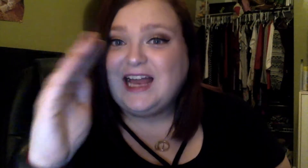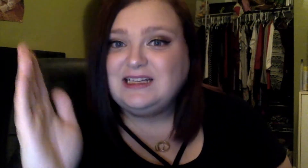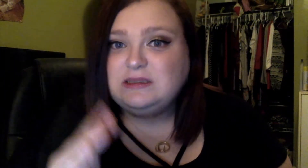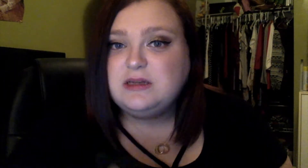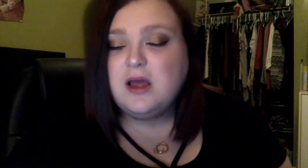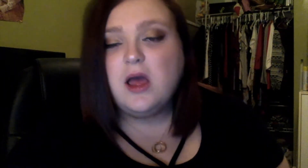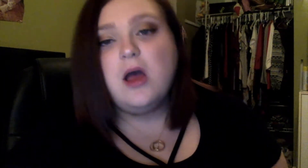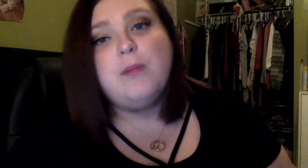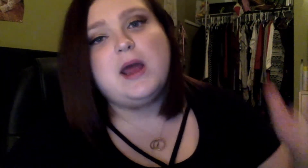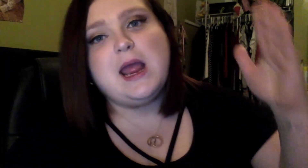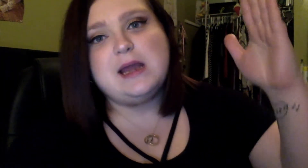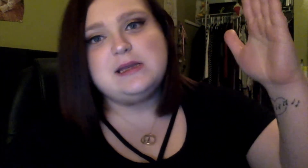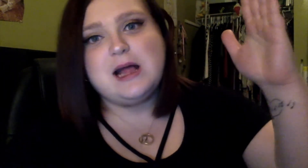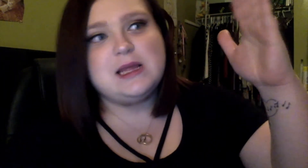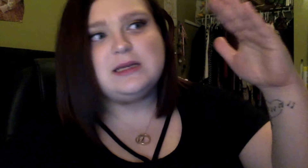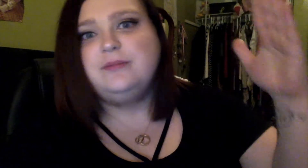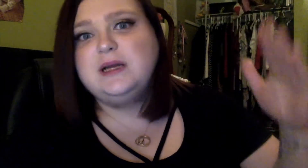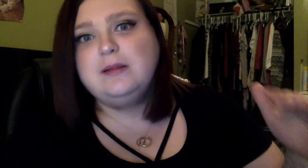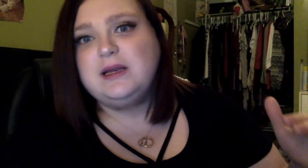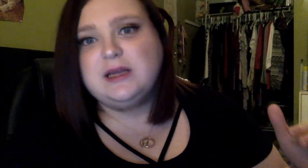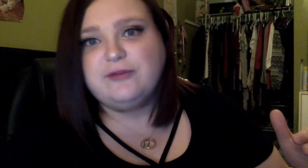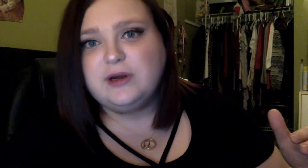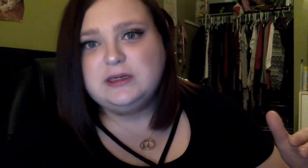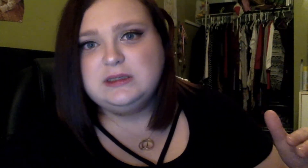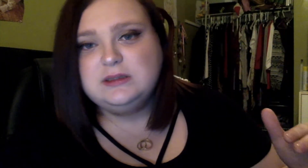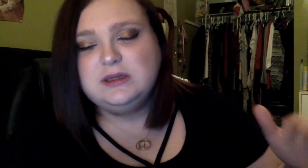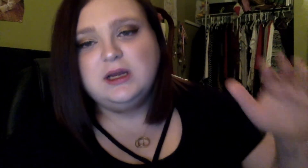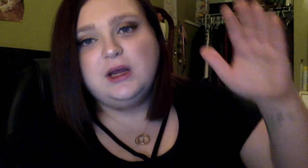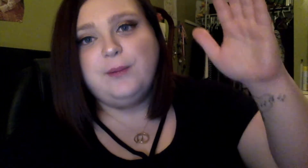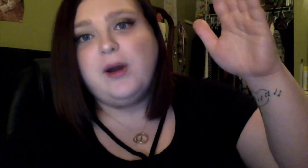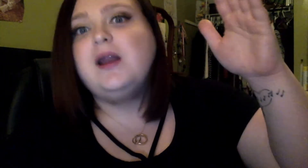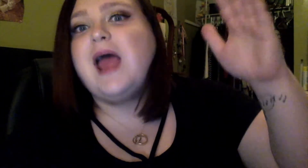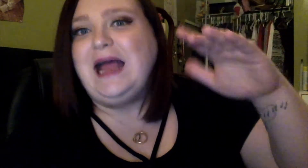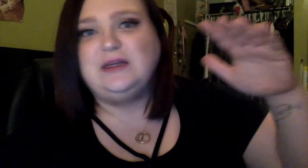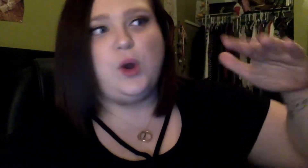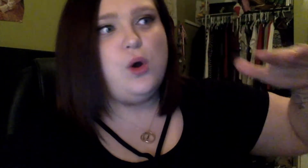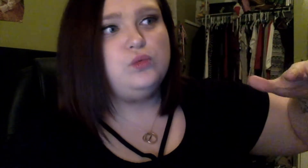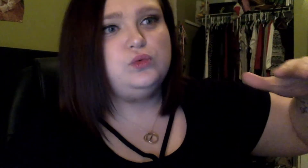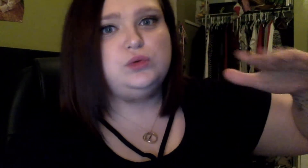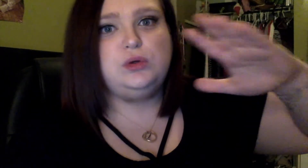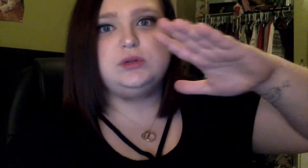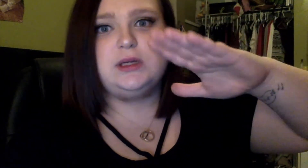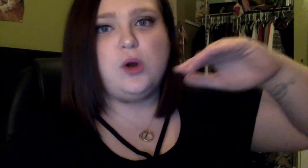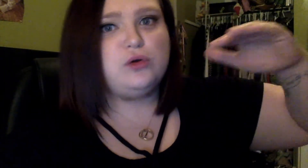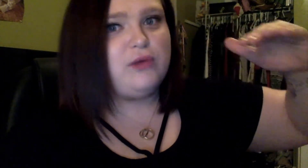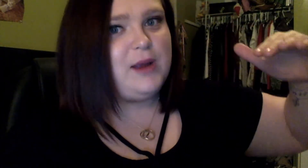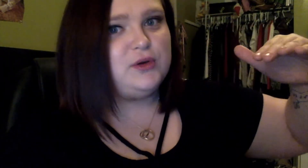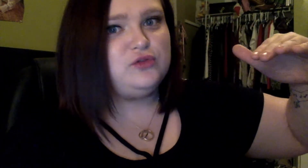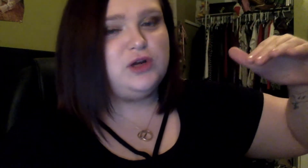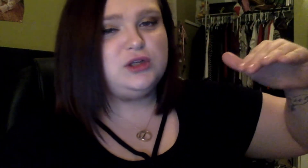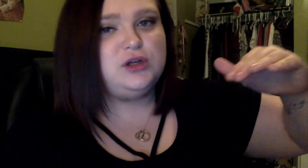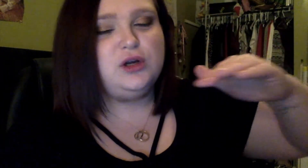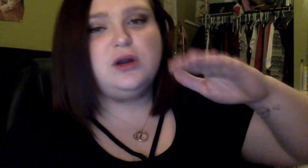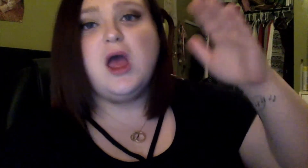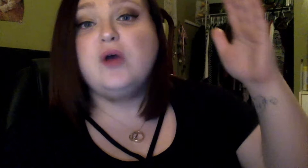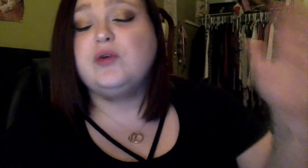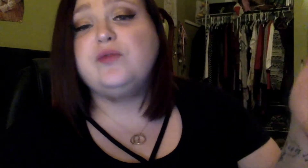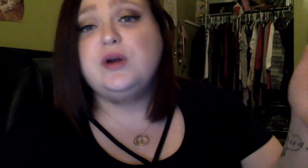Latin. But ASL is completely different. But it has its own rules, its own grammar structure. Refer